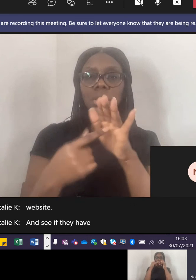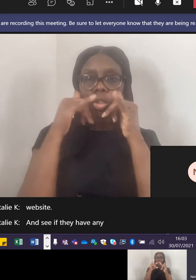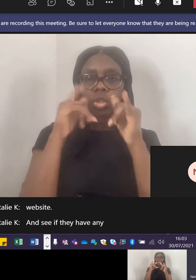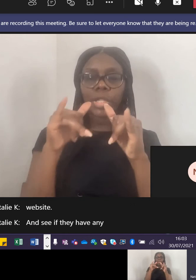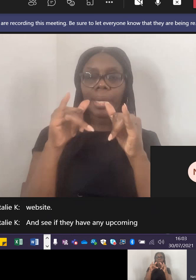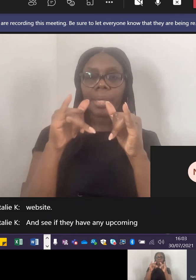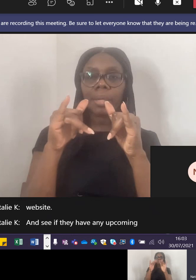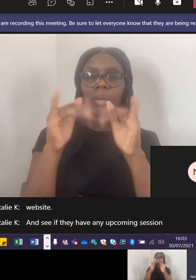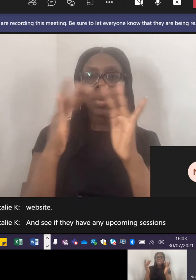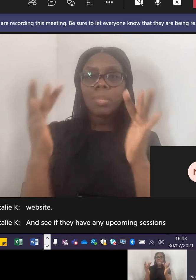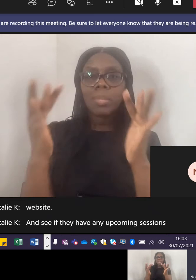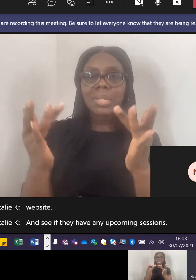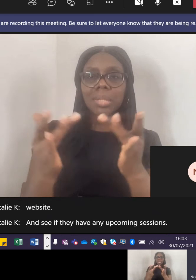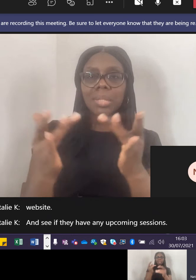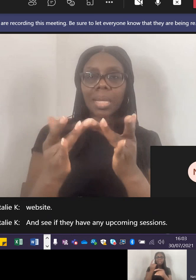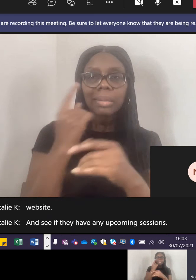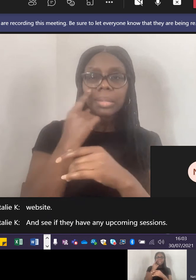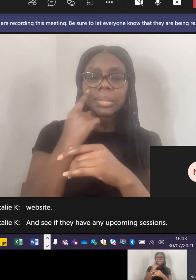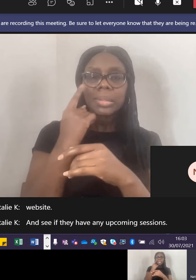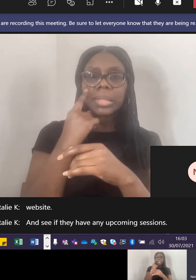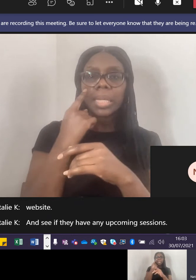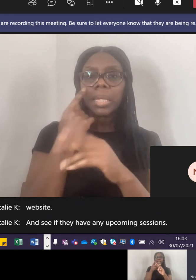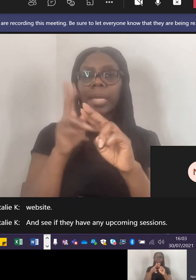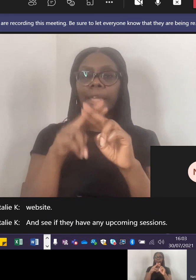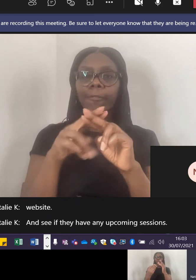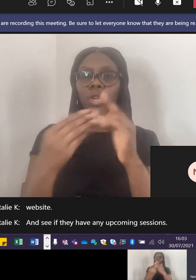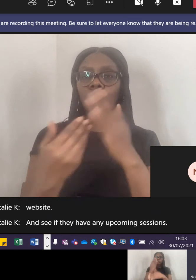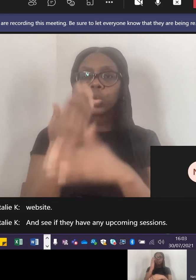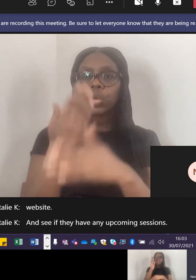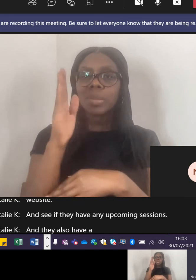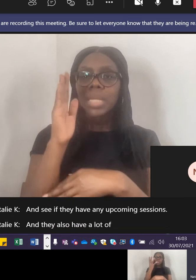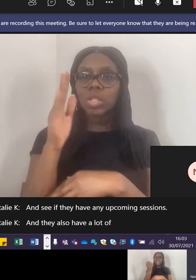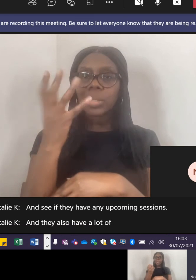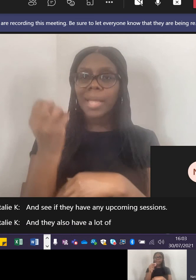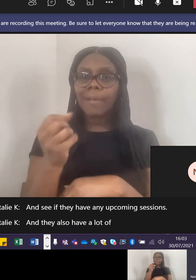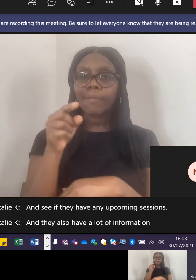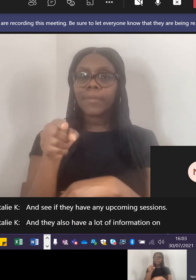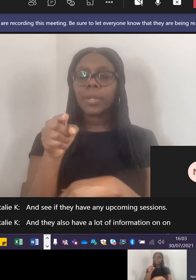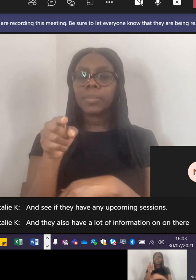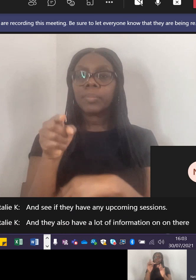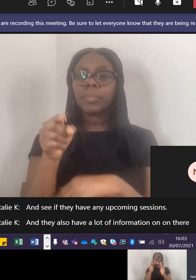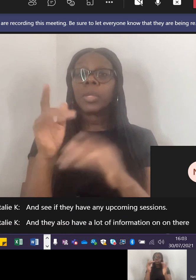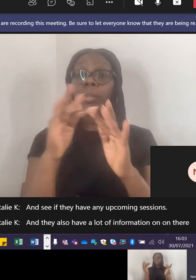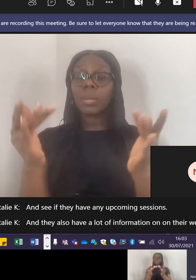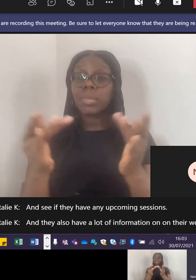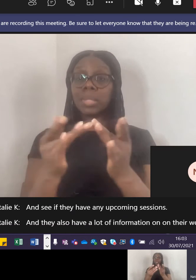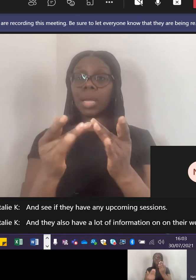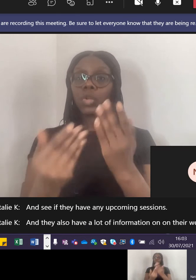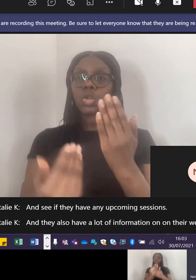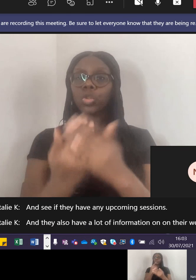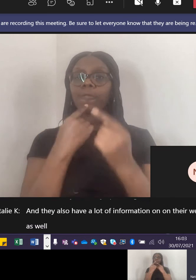upcoming sessions. And they also have a lot of information on their website as well.